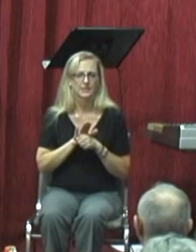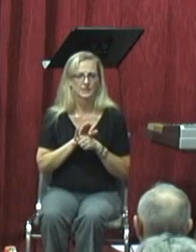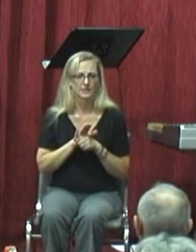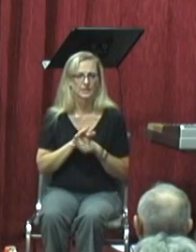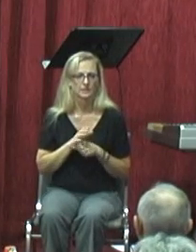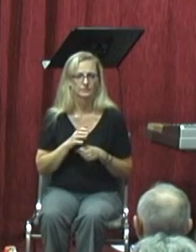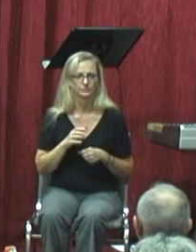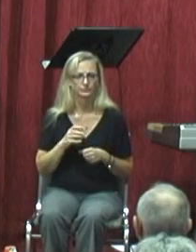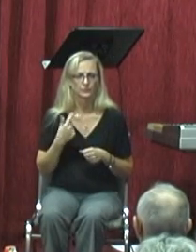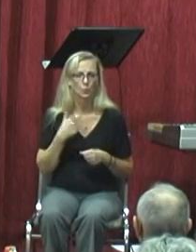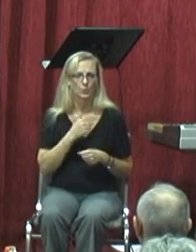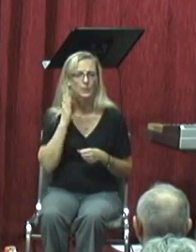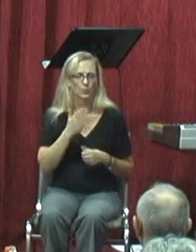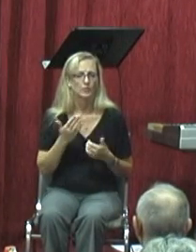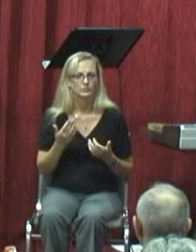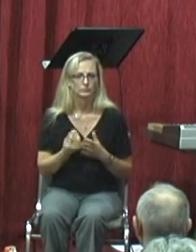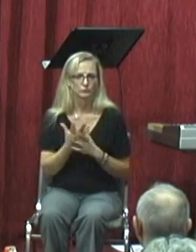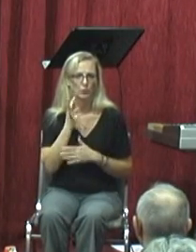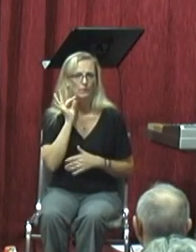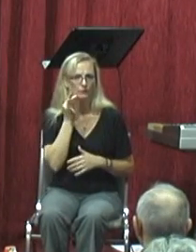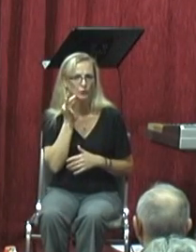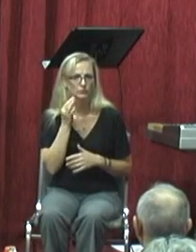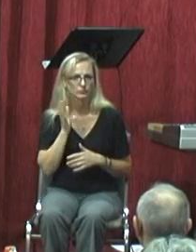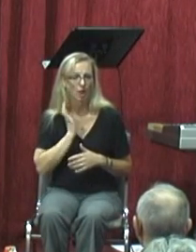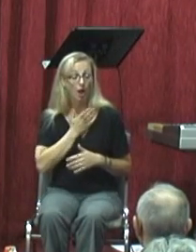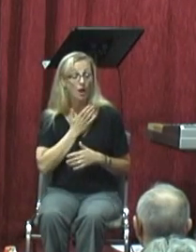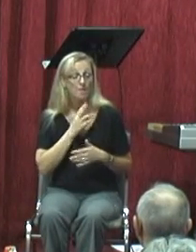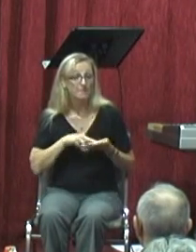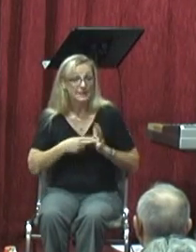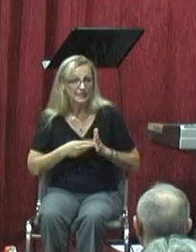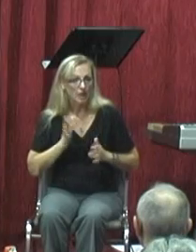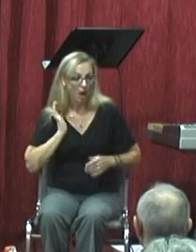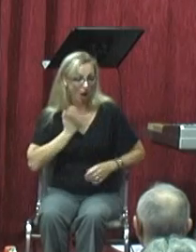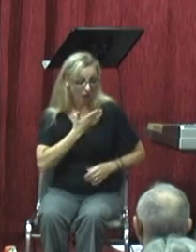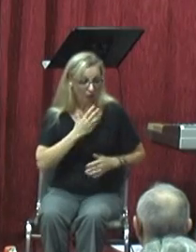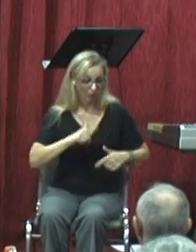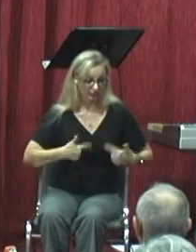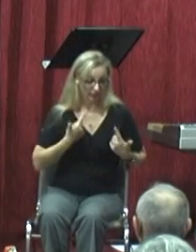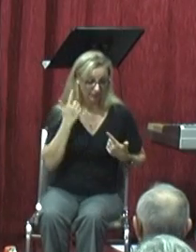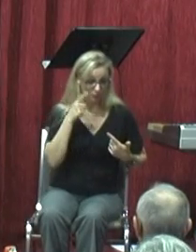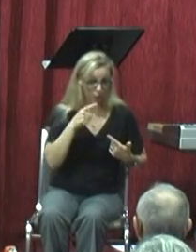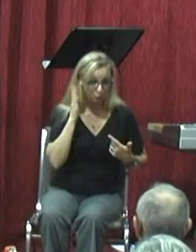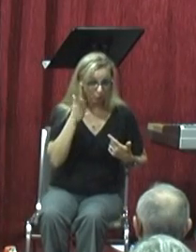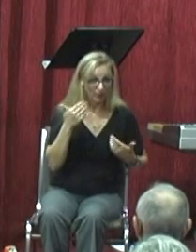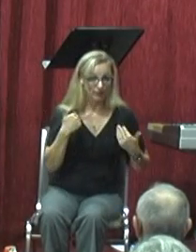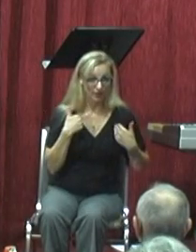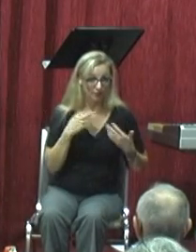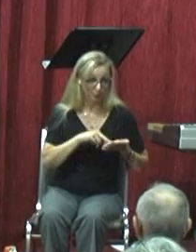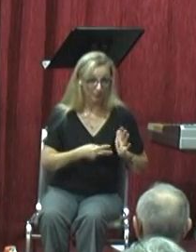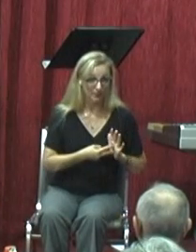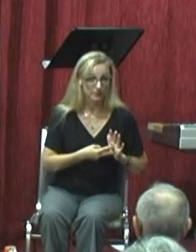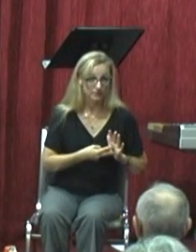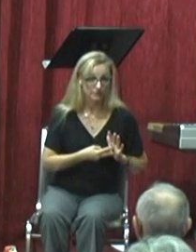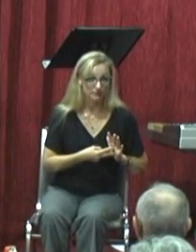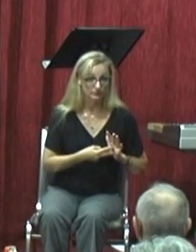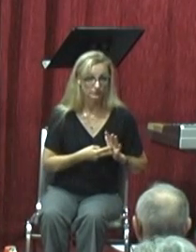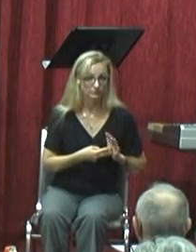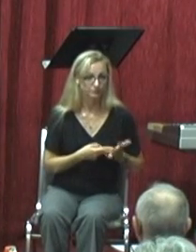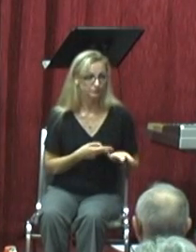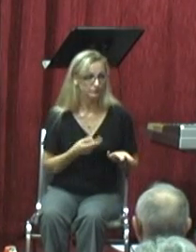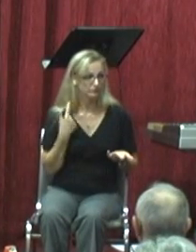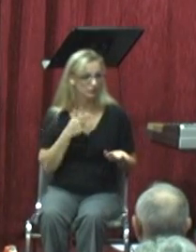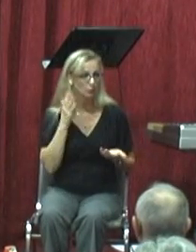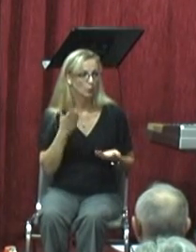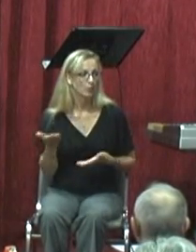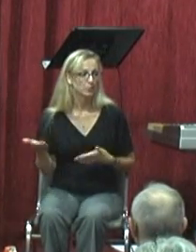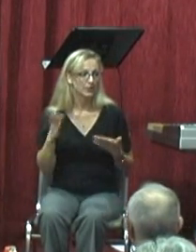Meaning, really big meaning, our lives will have meaning. Our lives will have purpose. We will bear fruit for the kingdom of God. We will bring other